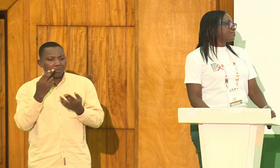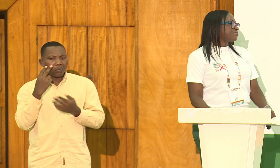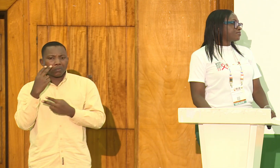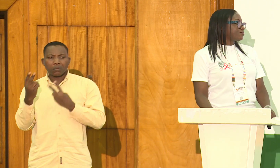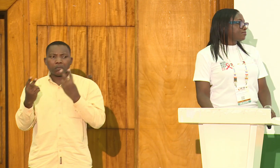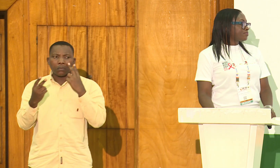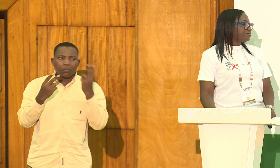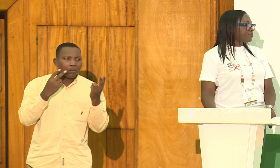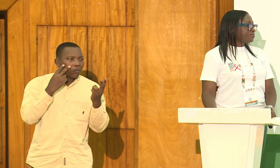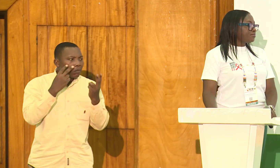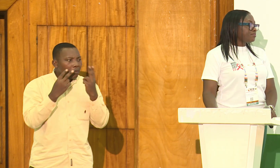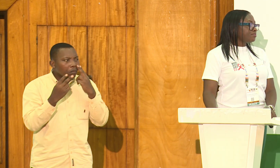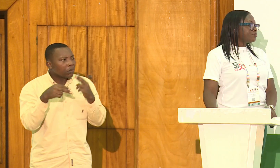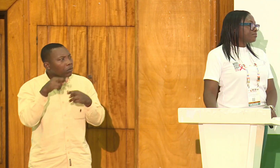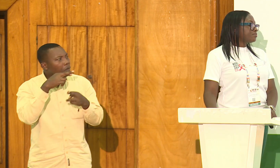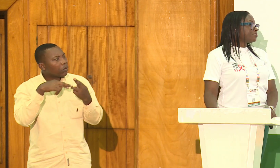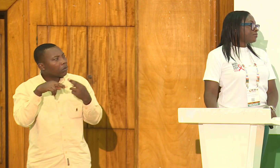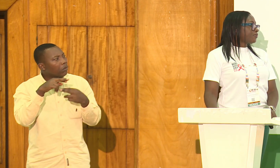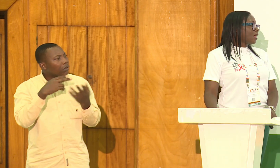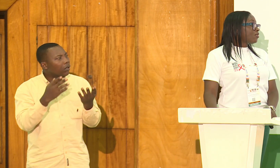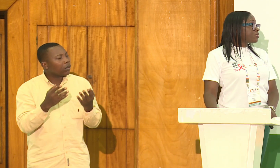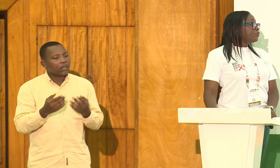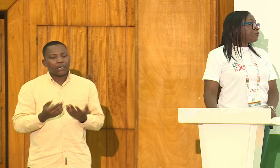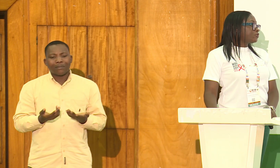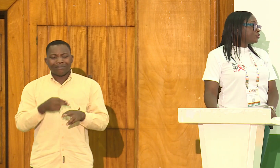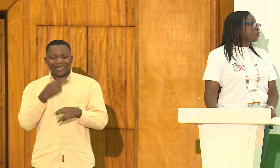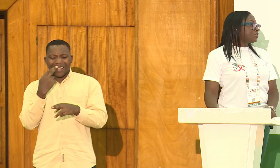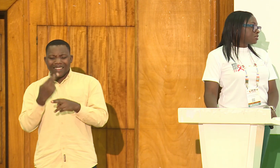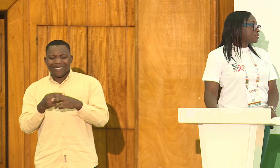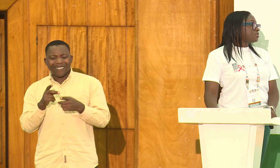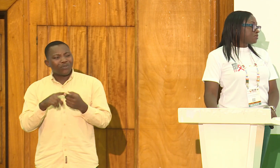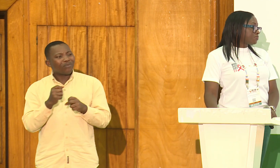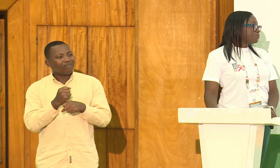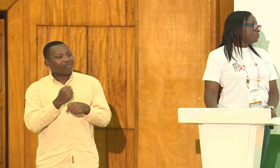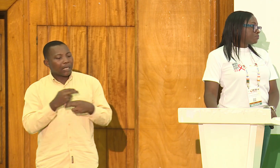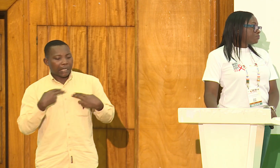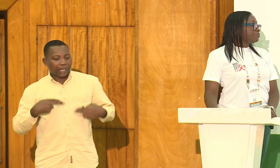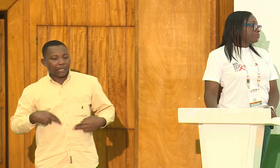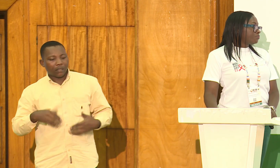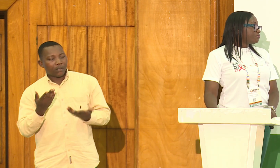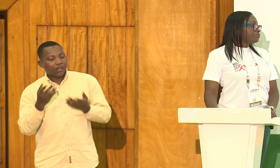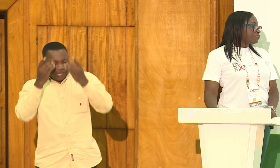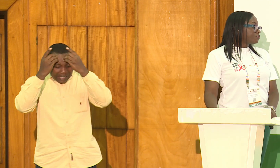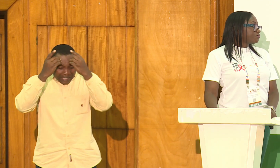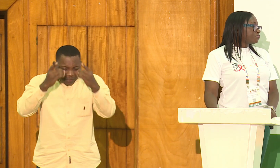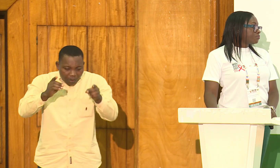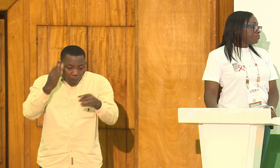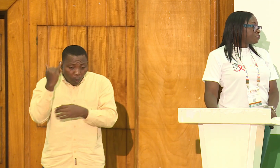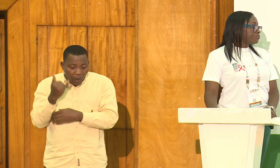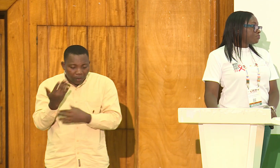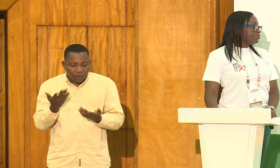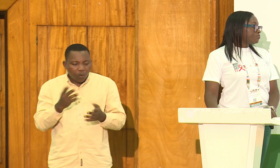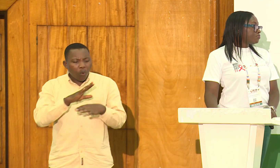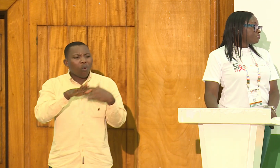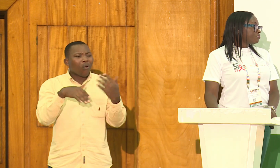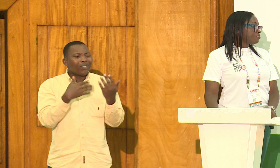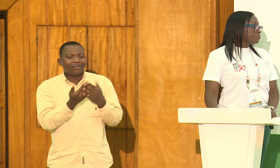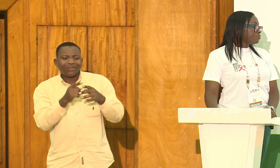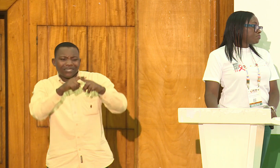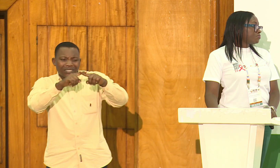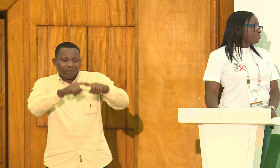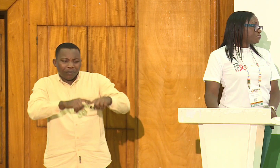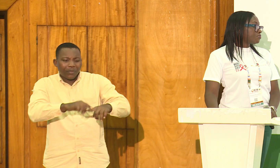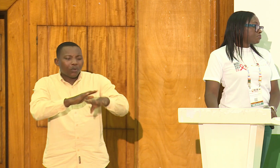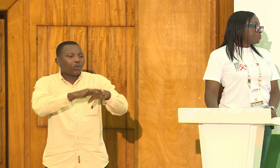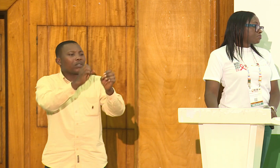it's hard to make a healthy decision because we're putting it on the